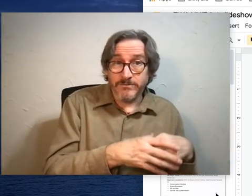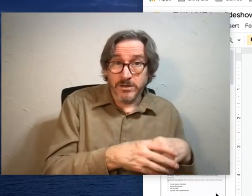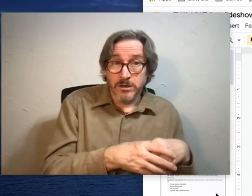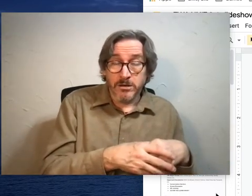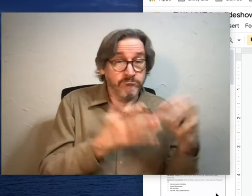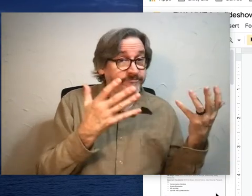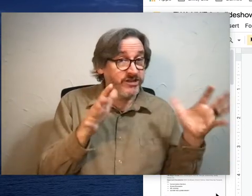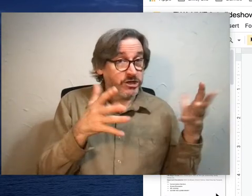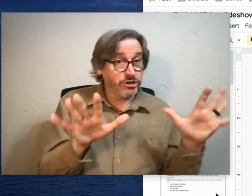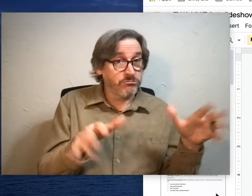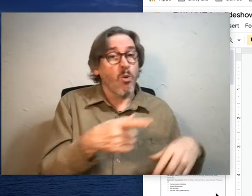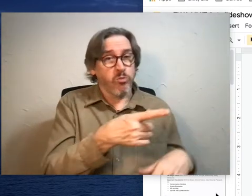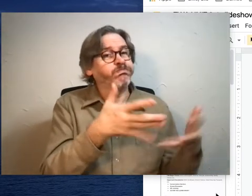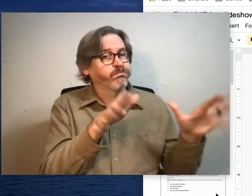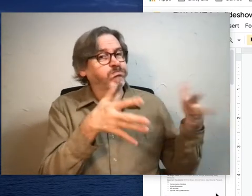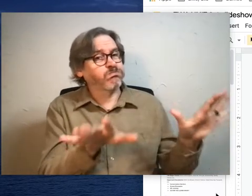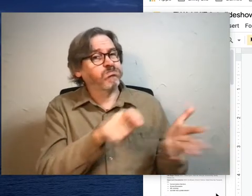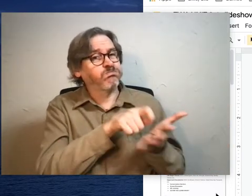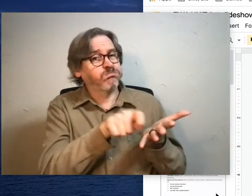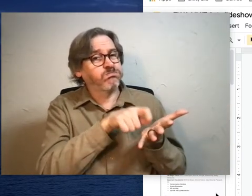something, finish,